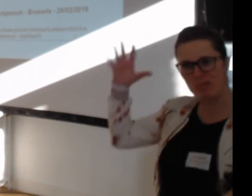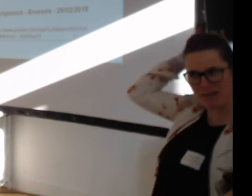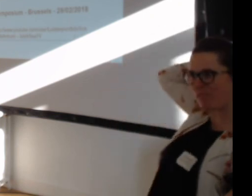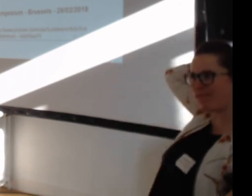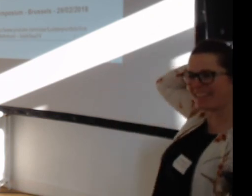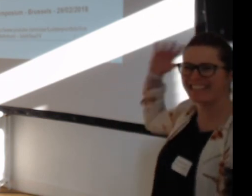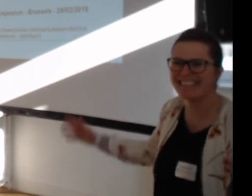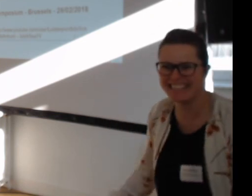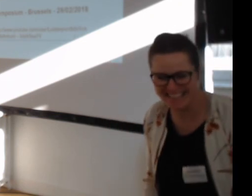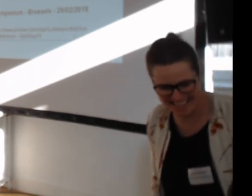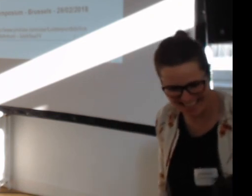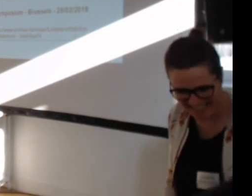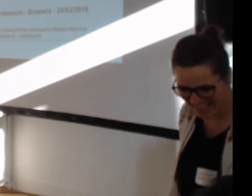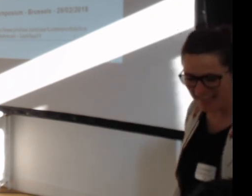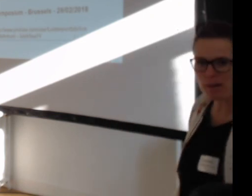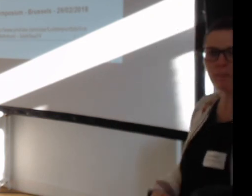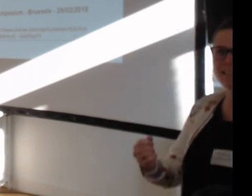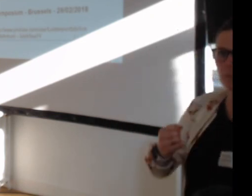Mogen sie immer.